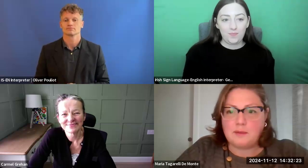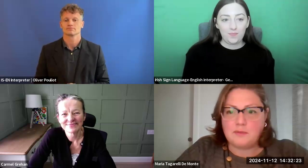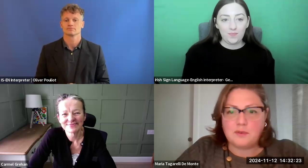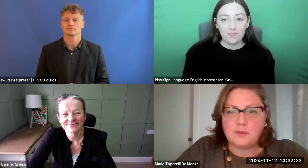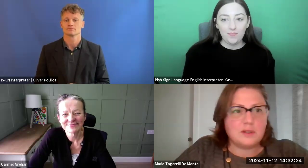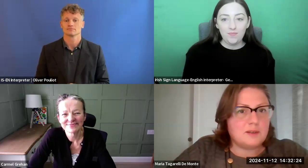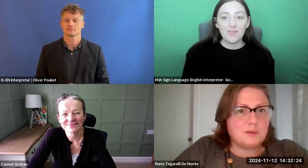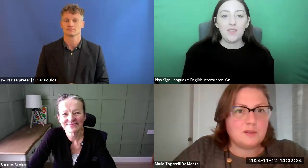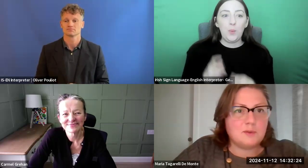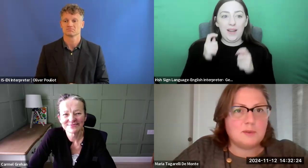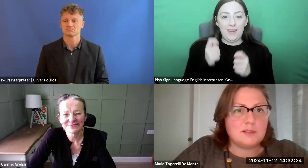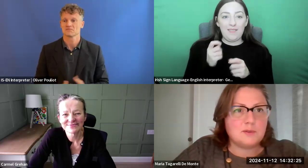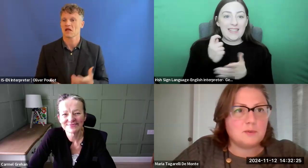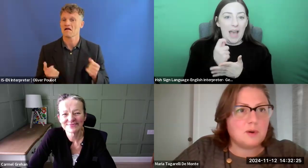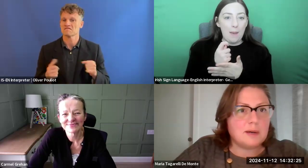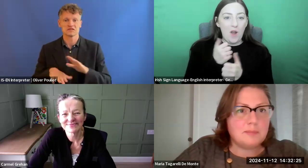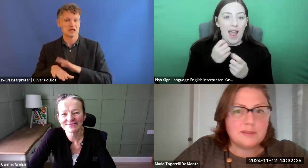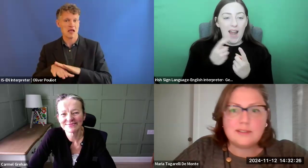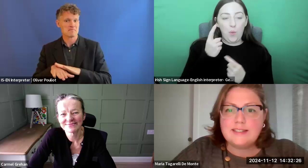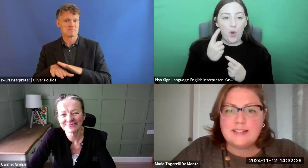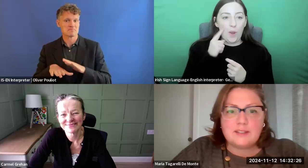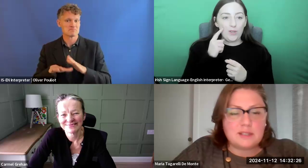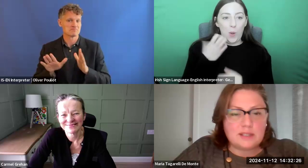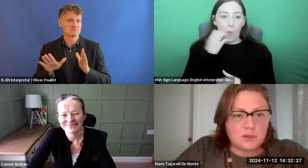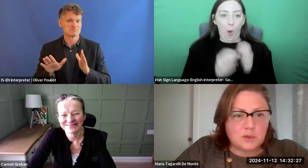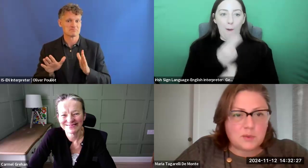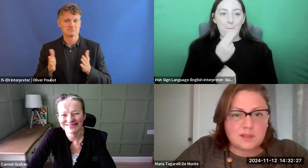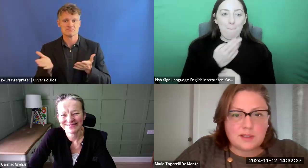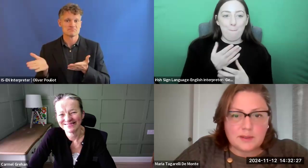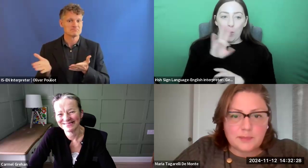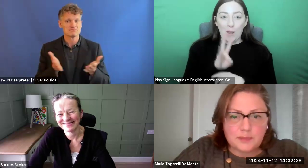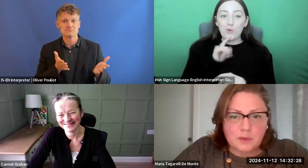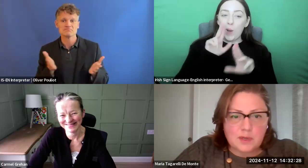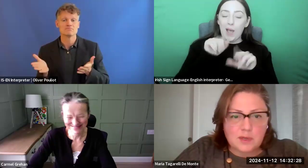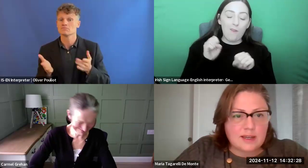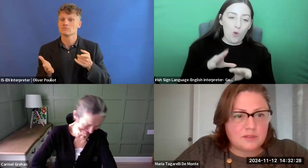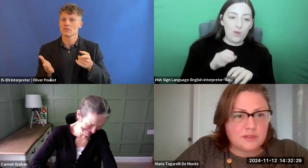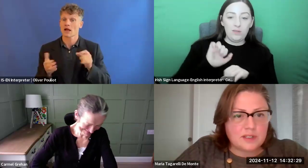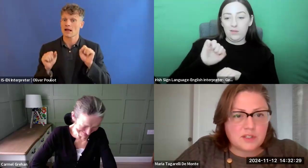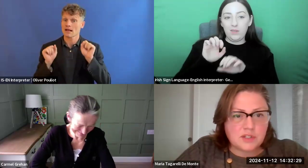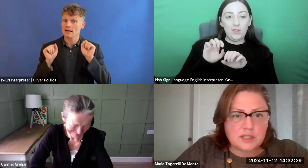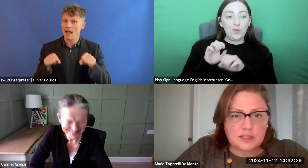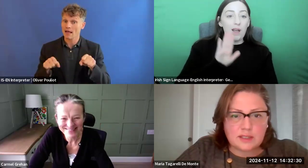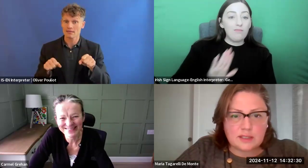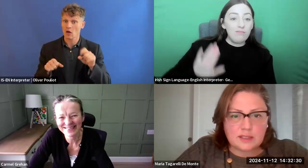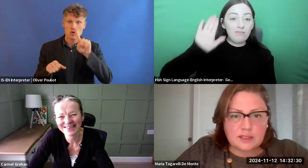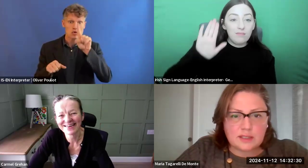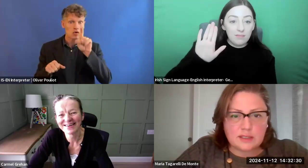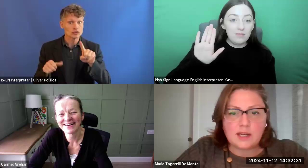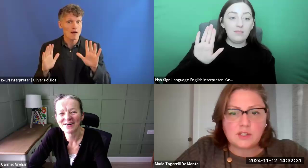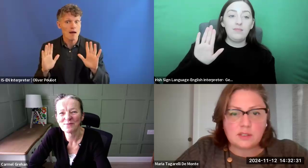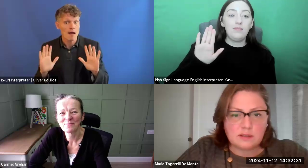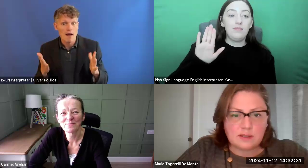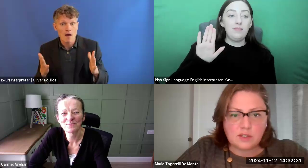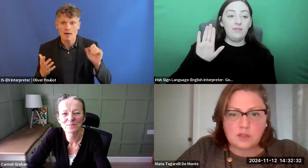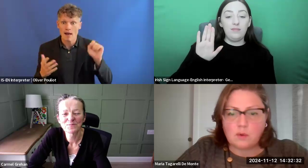I'll leave some time for anyone who wants to warm up. You can either use the raise hand function in